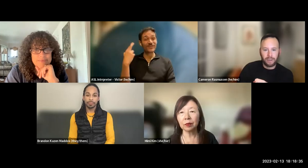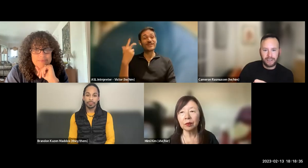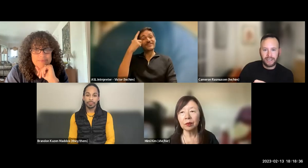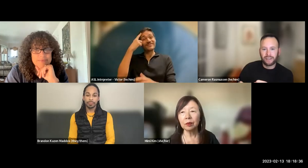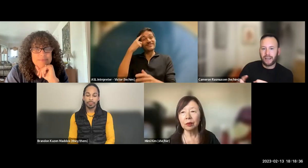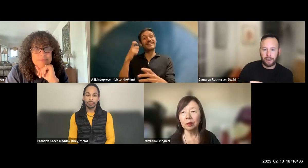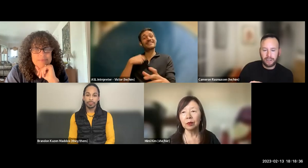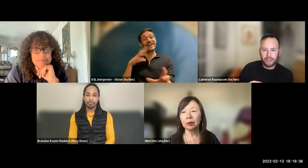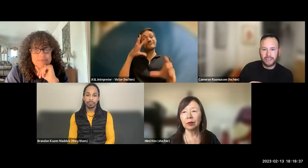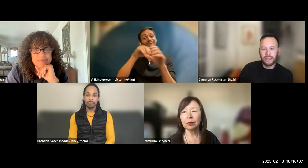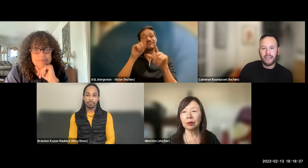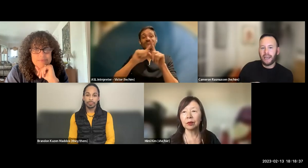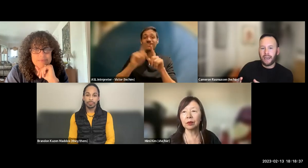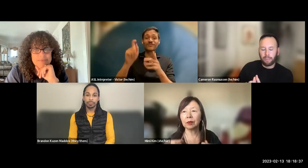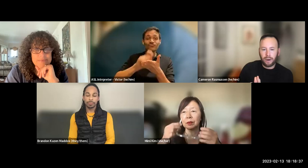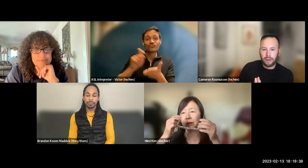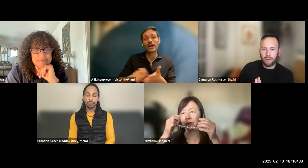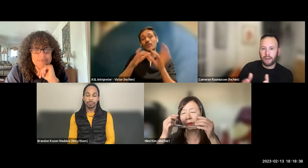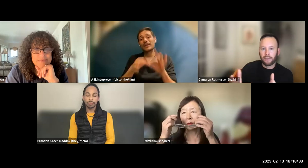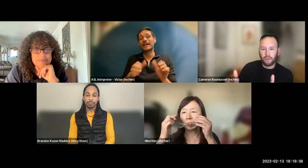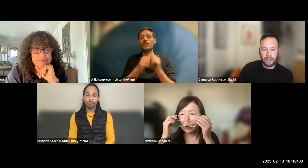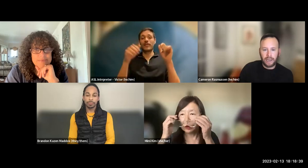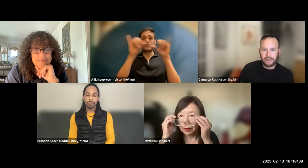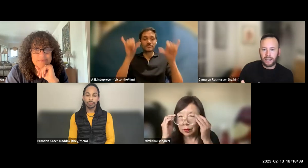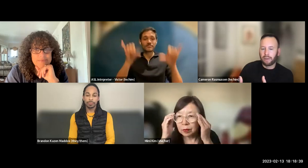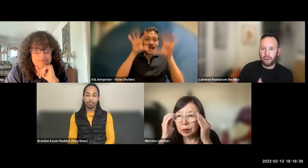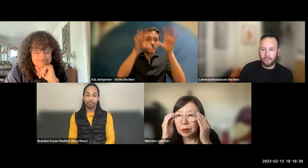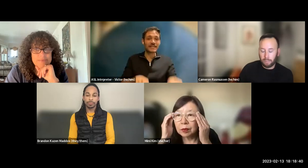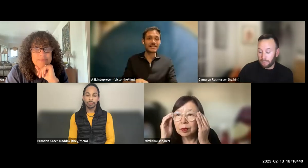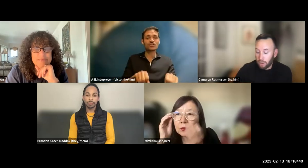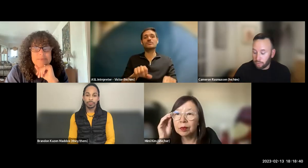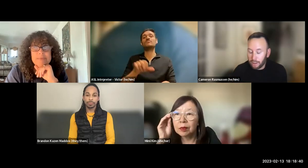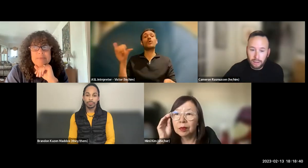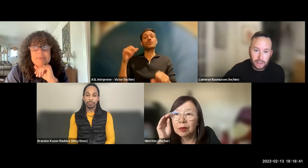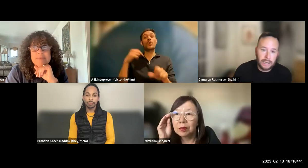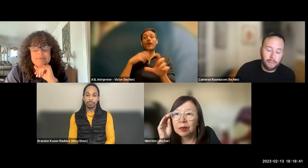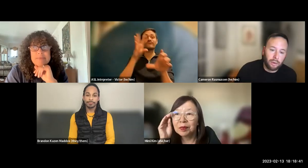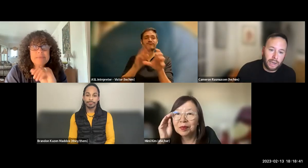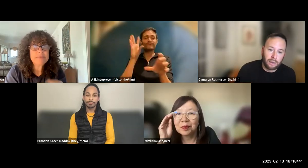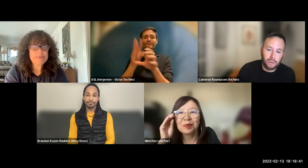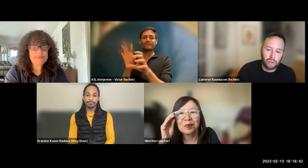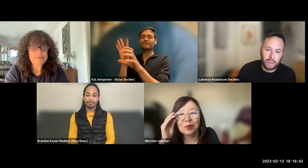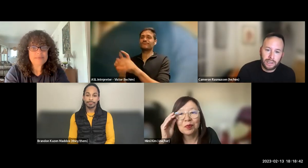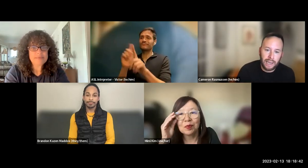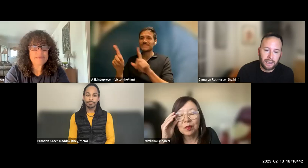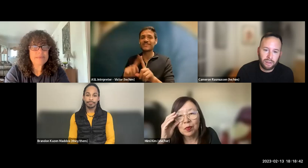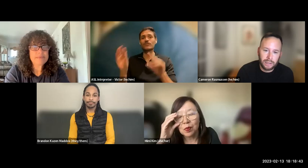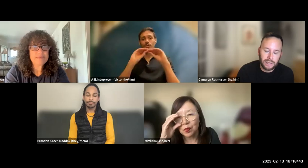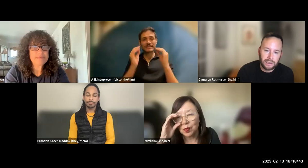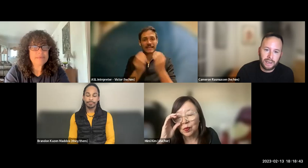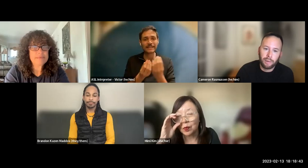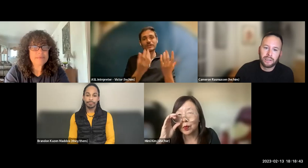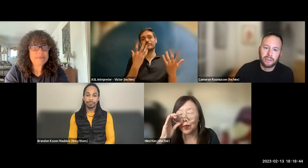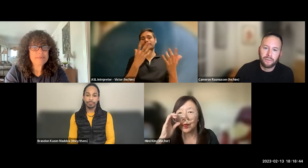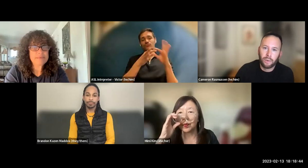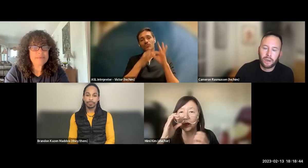work and criminalization and abolition, and in part around organizing that I've been involved with around social work and